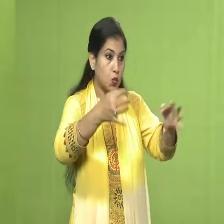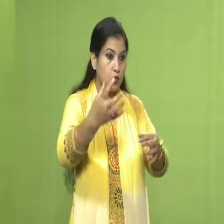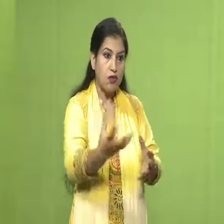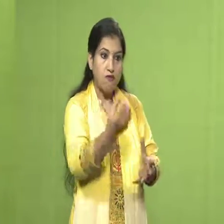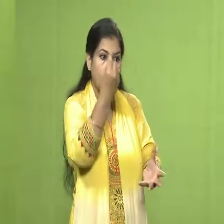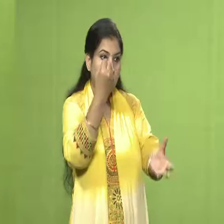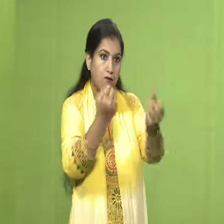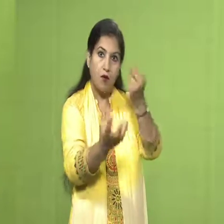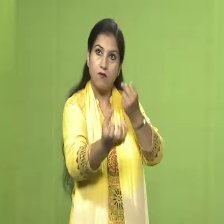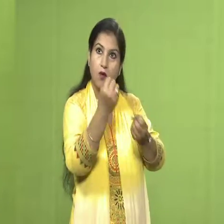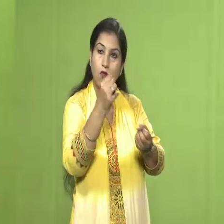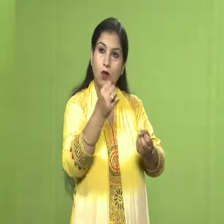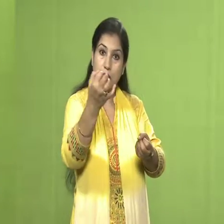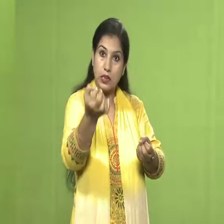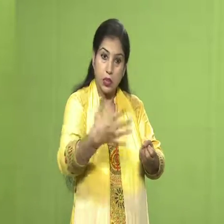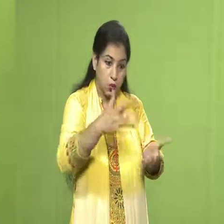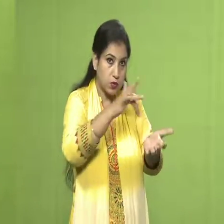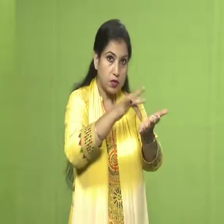from these places.